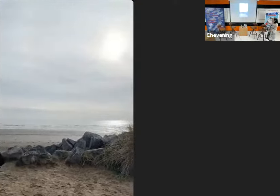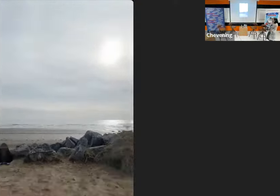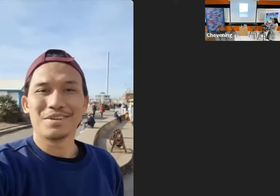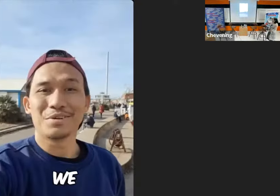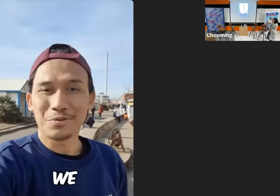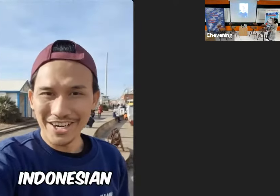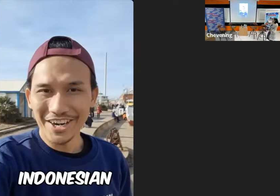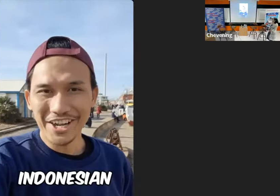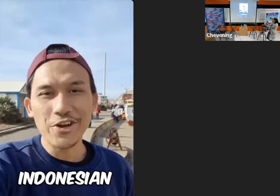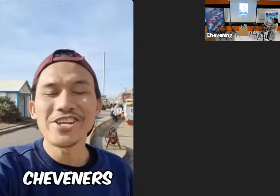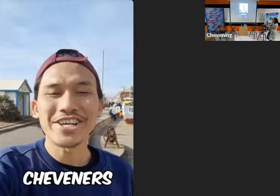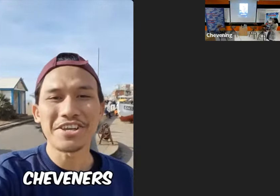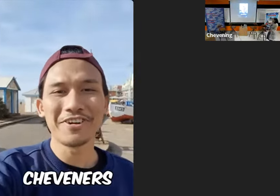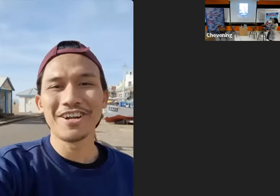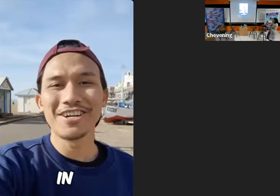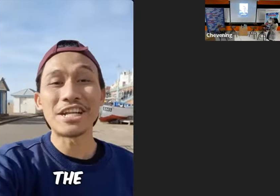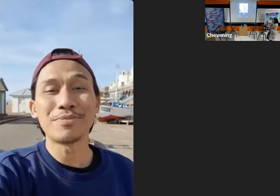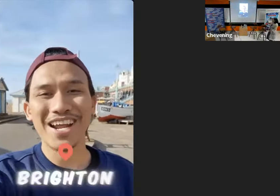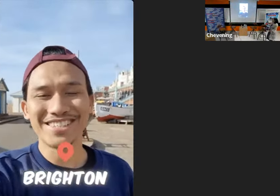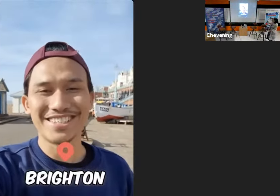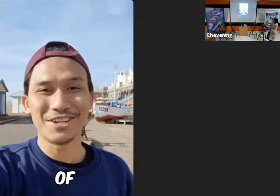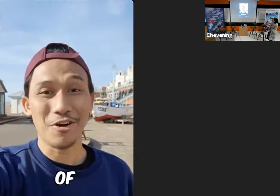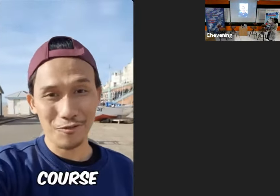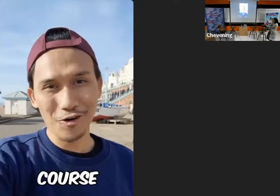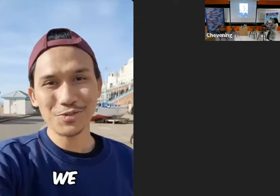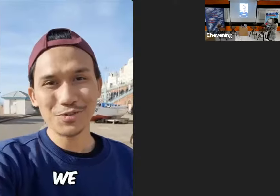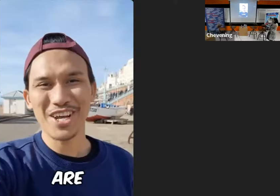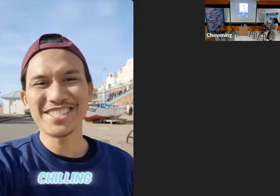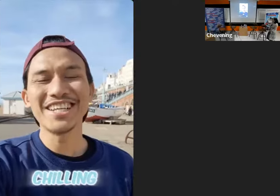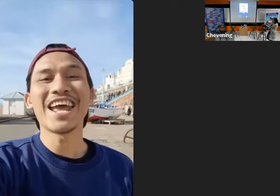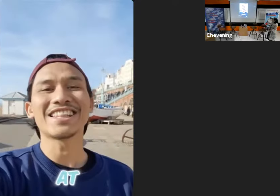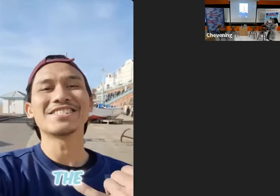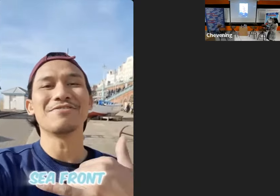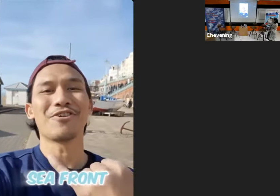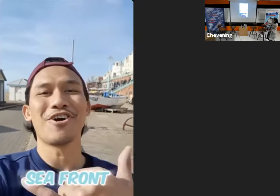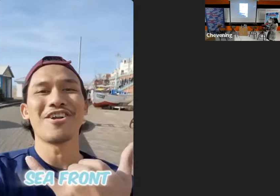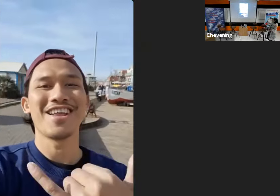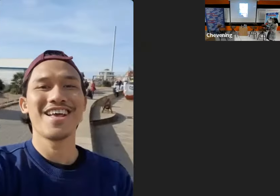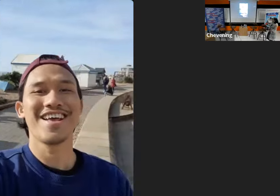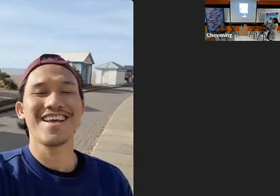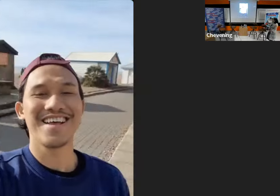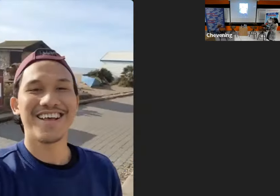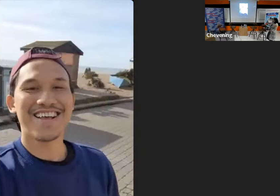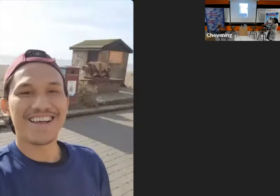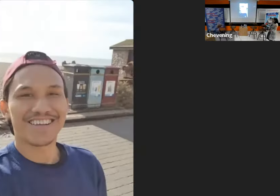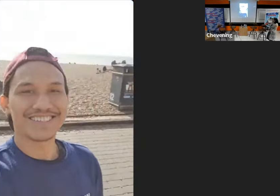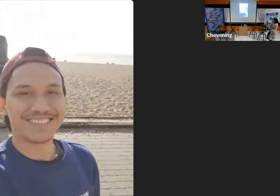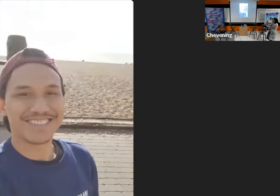vamin we are indonesianeners in the of course We are chilling at the